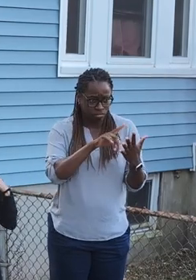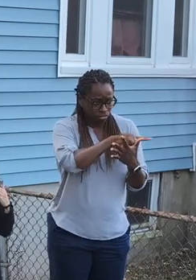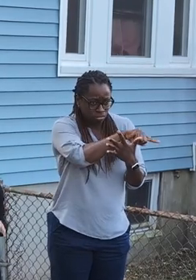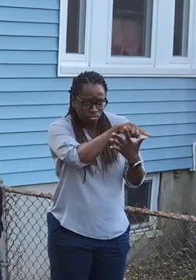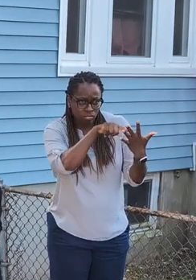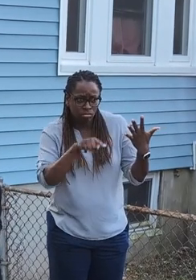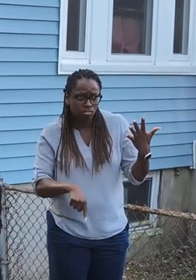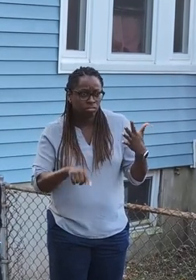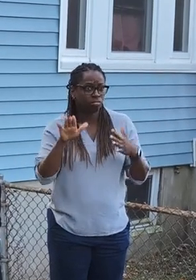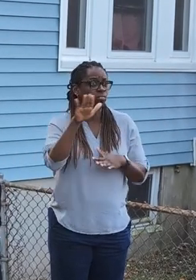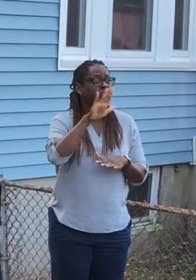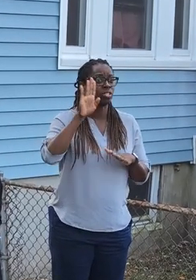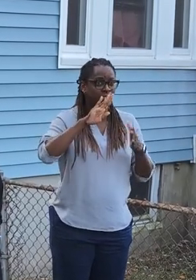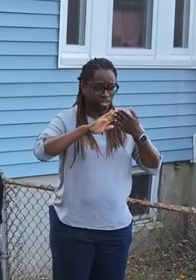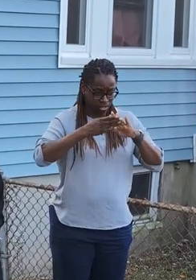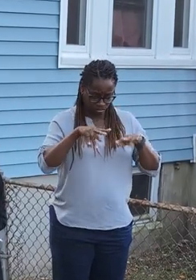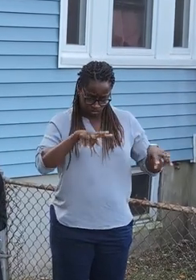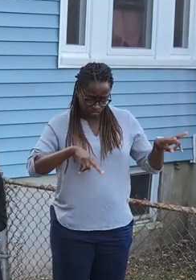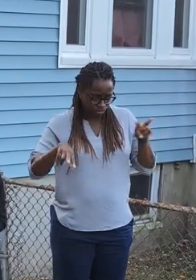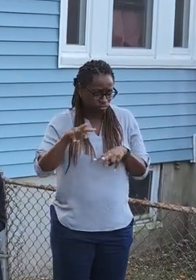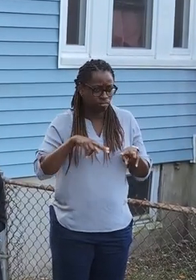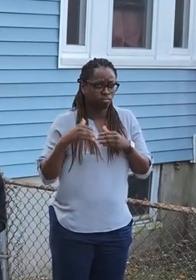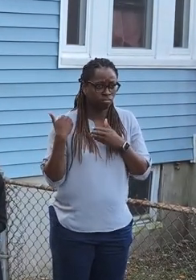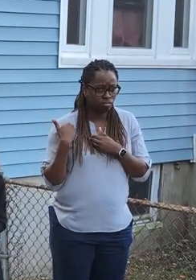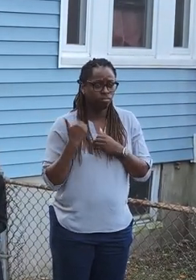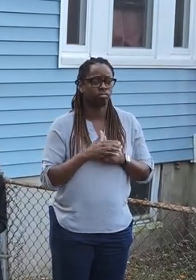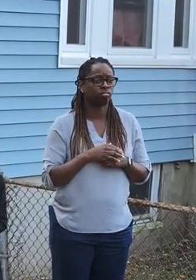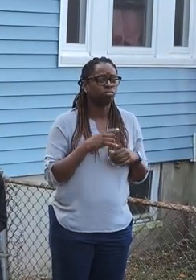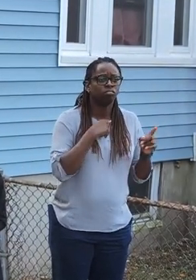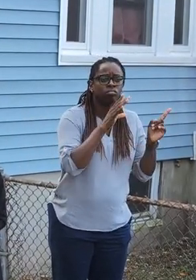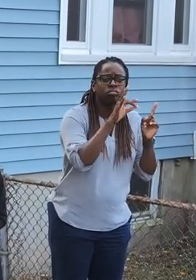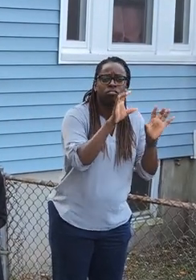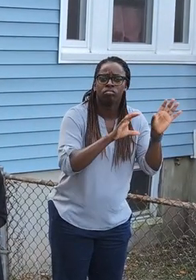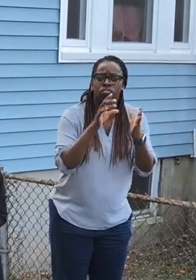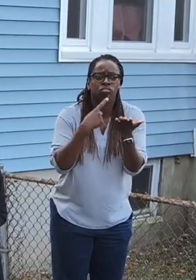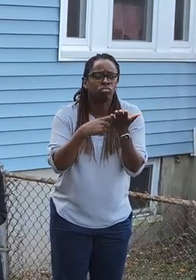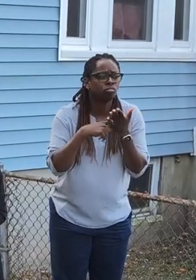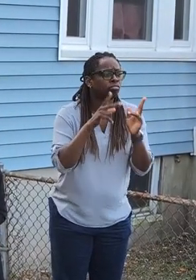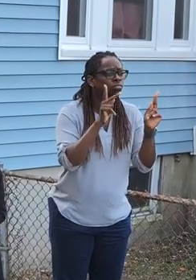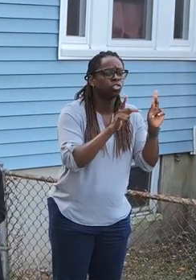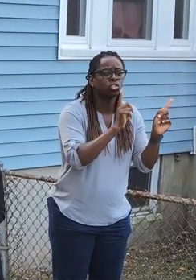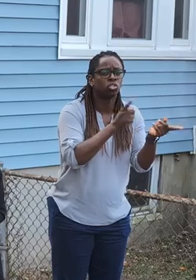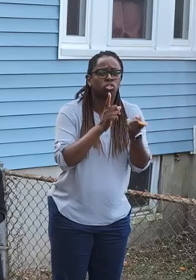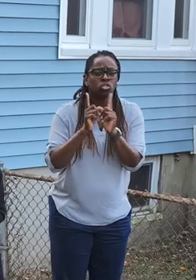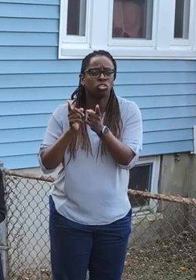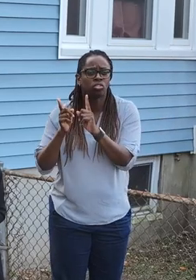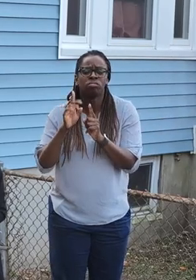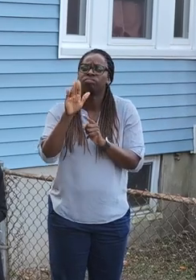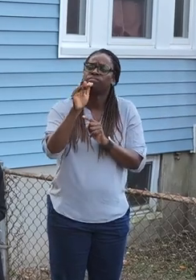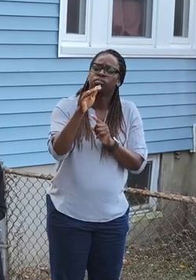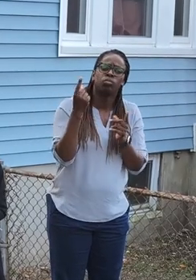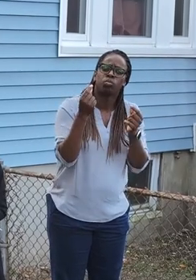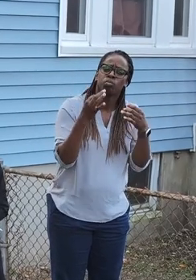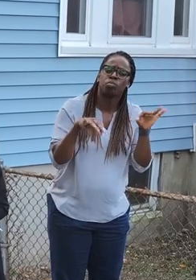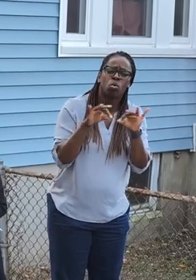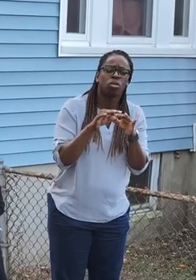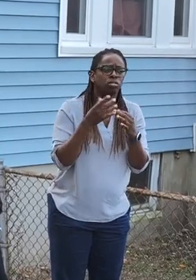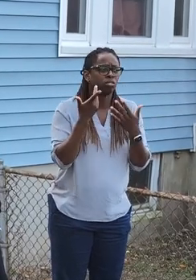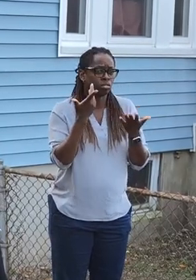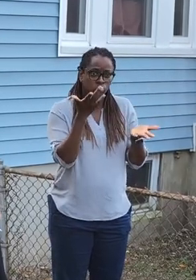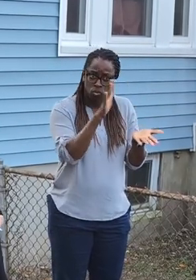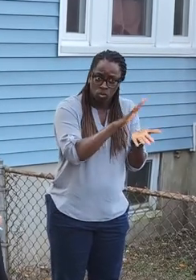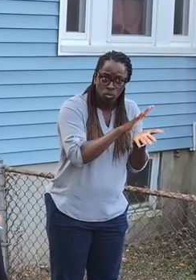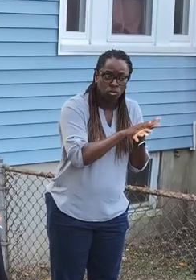when you talk with residents about what matters, you know, we talk about schools, we talk about jobs, we talk about